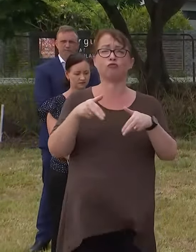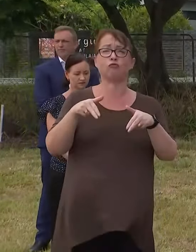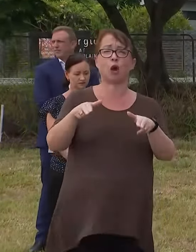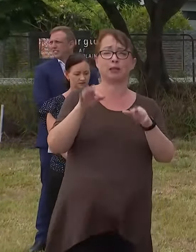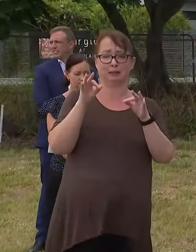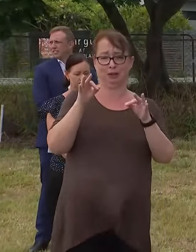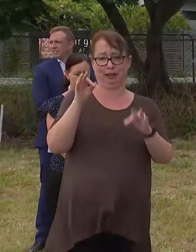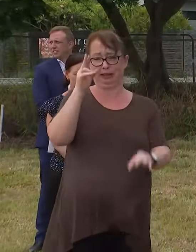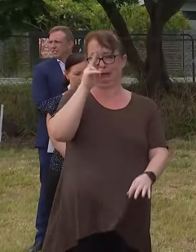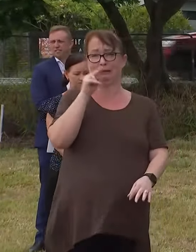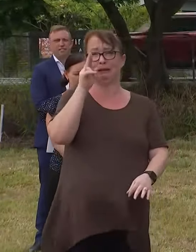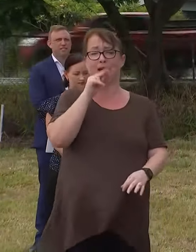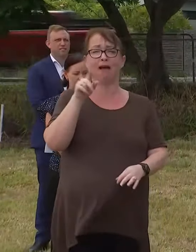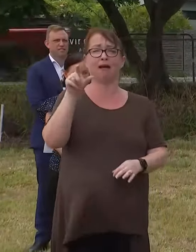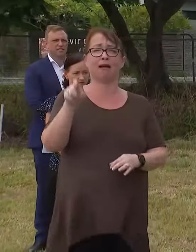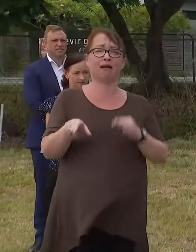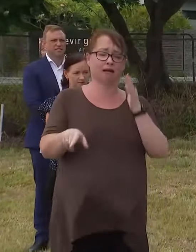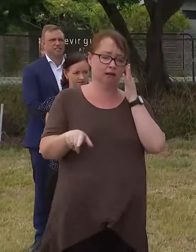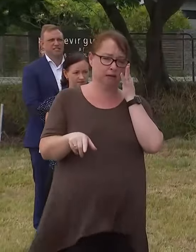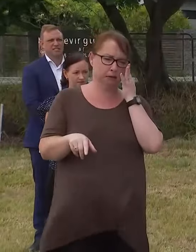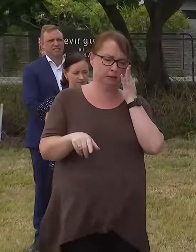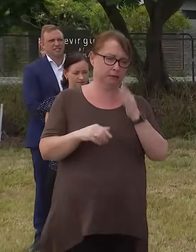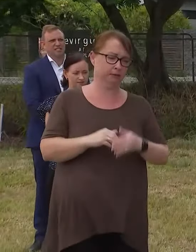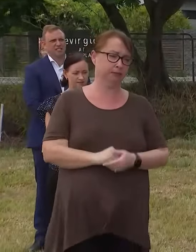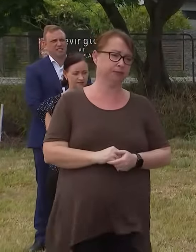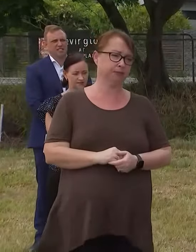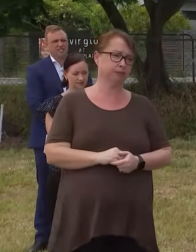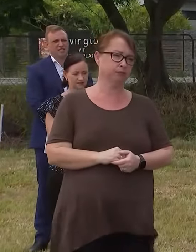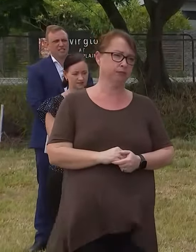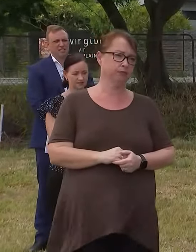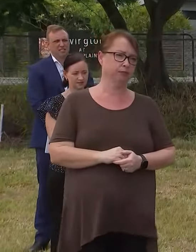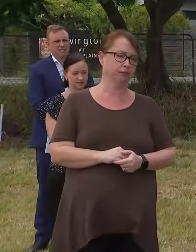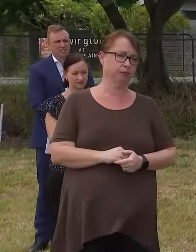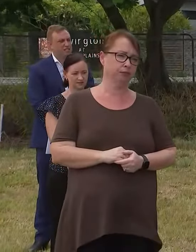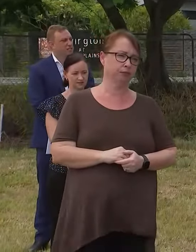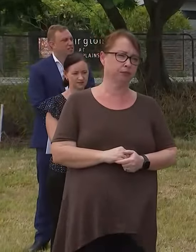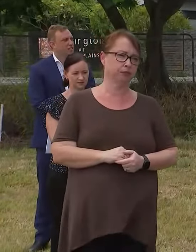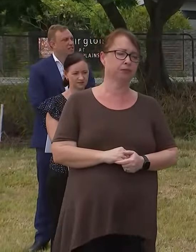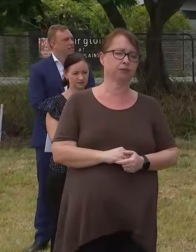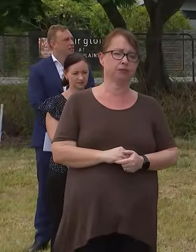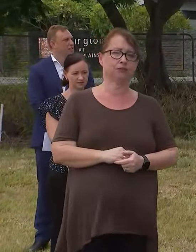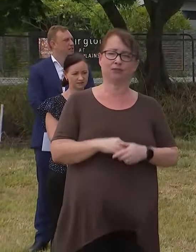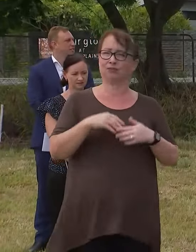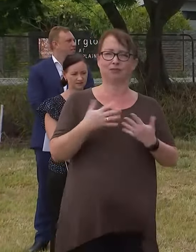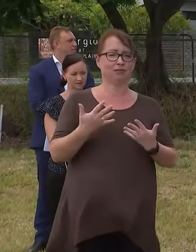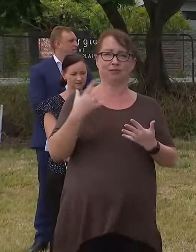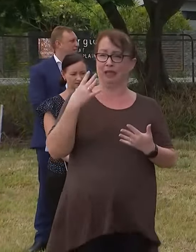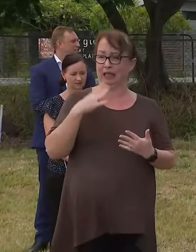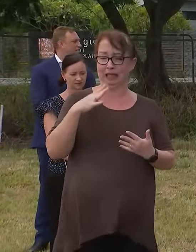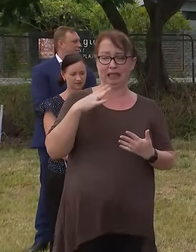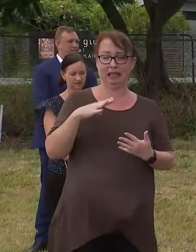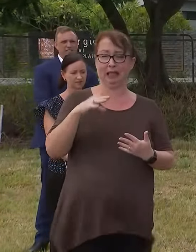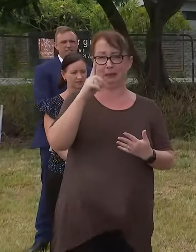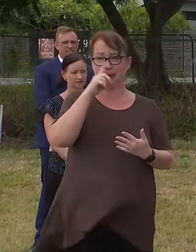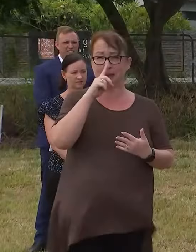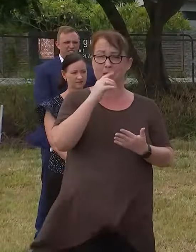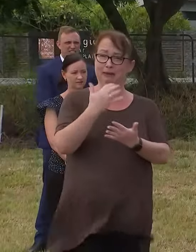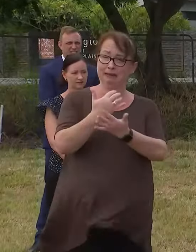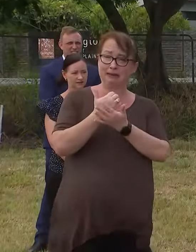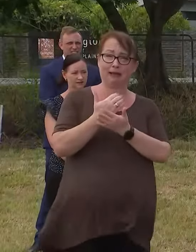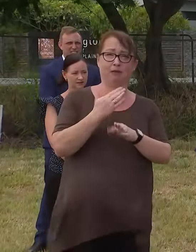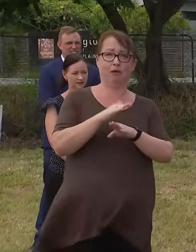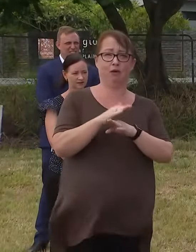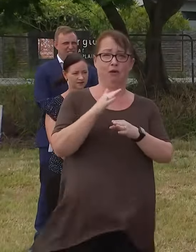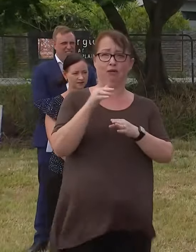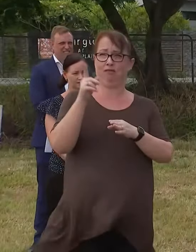a young life. And, you know, once again, we just need people to, you know, be safe on our